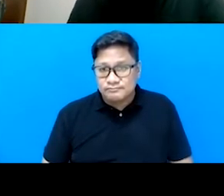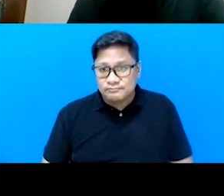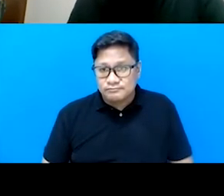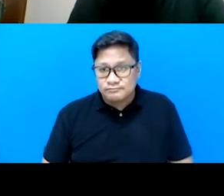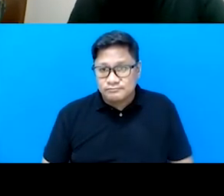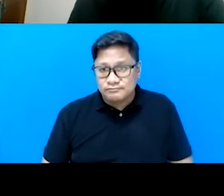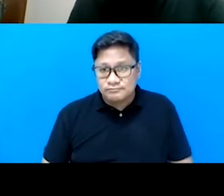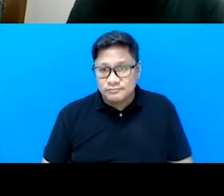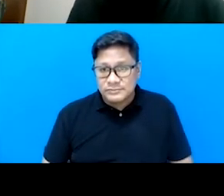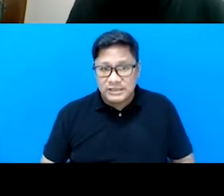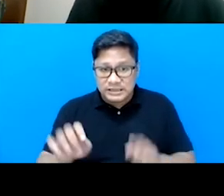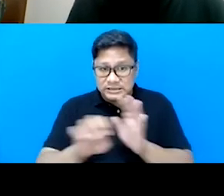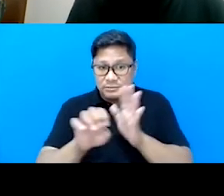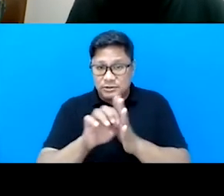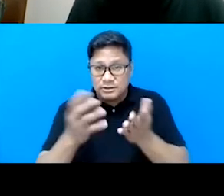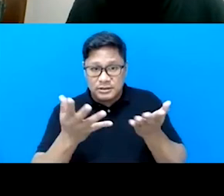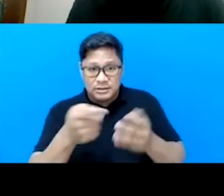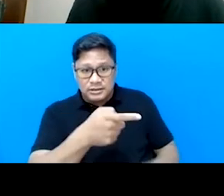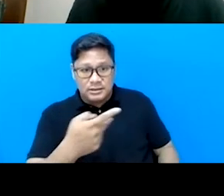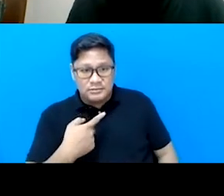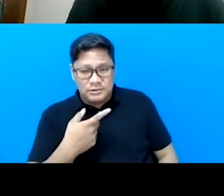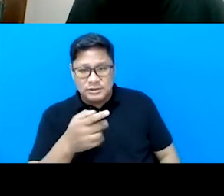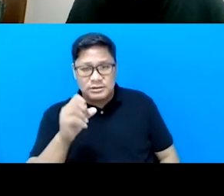See, like here you have sort of a space.